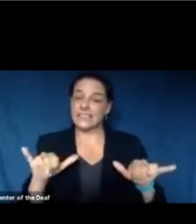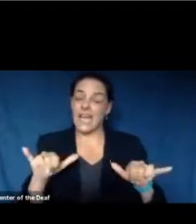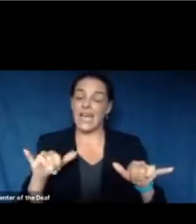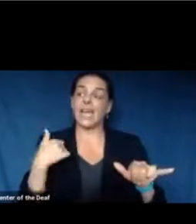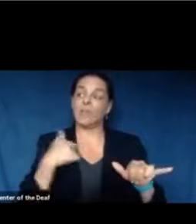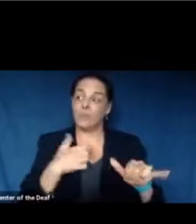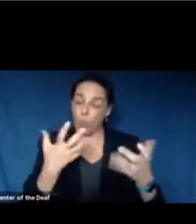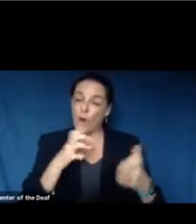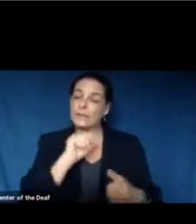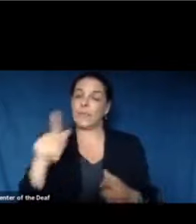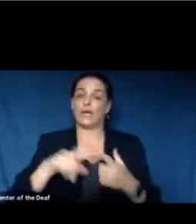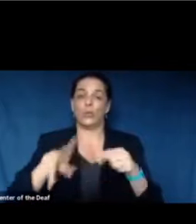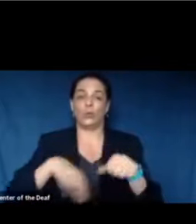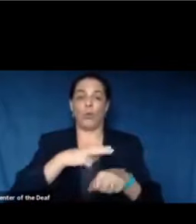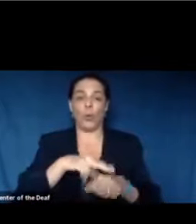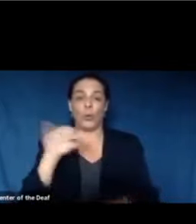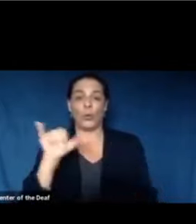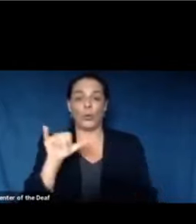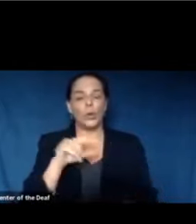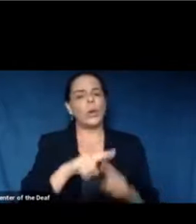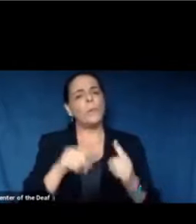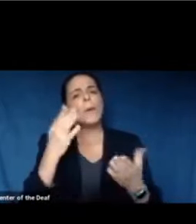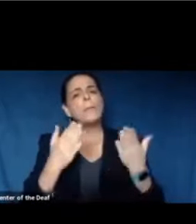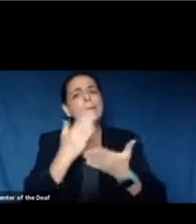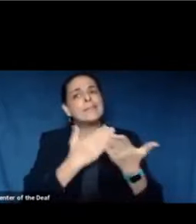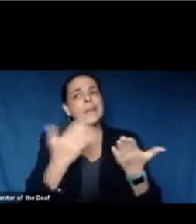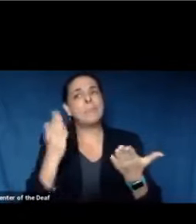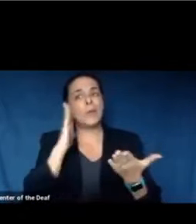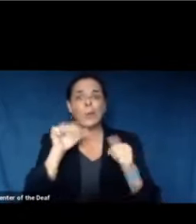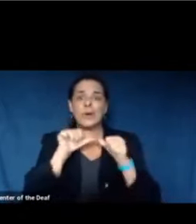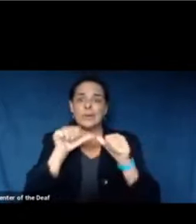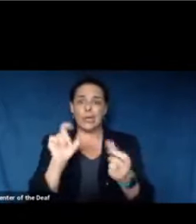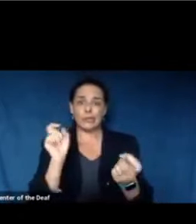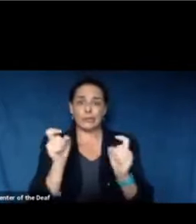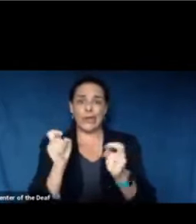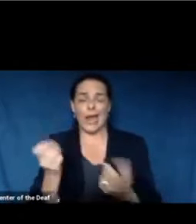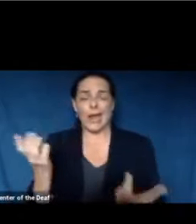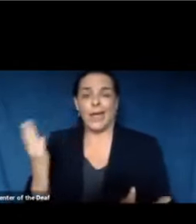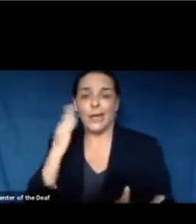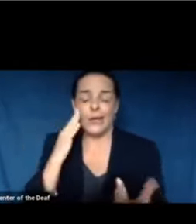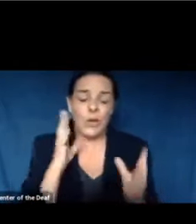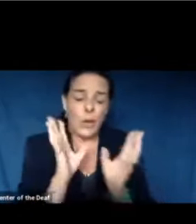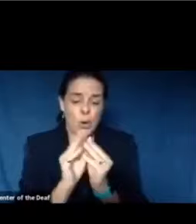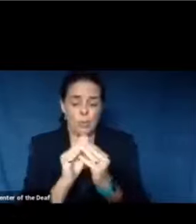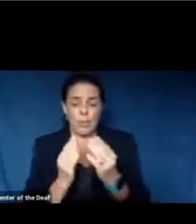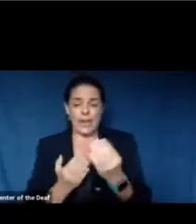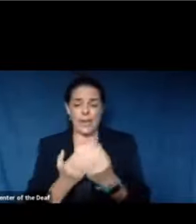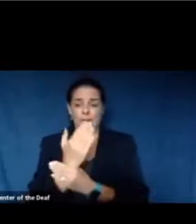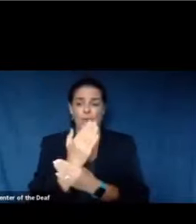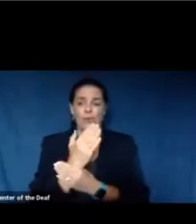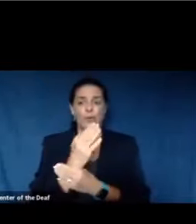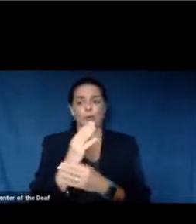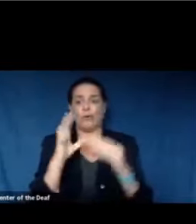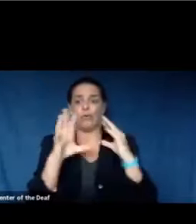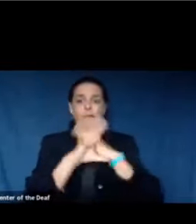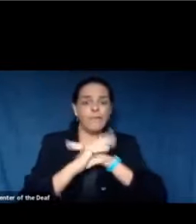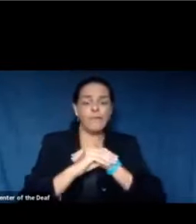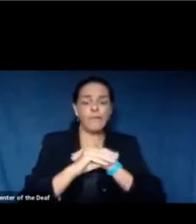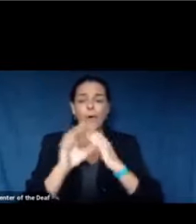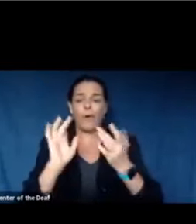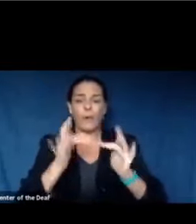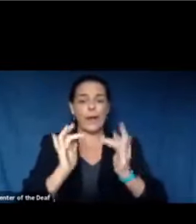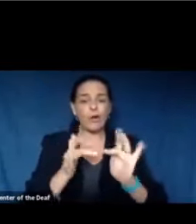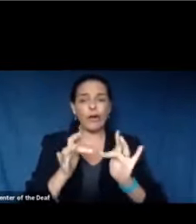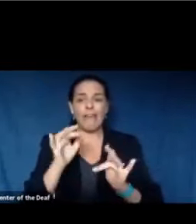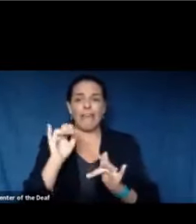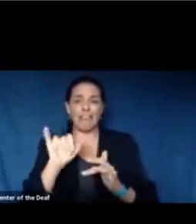that as well. But there may be some things that continue to change. I mean, meeting via webinars and things of that nature, those types